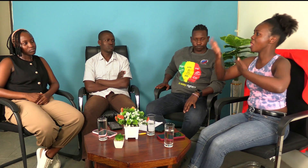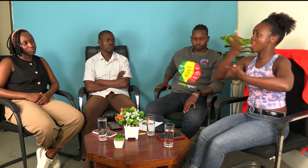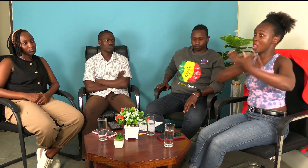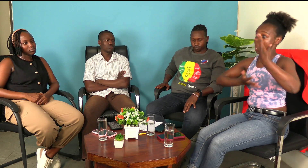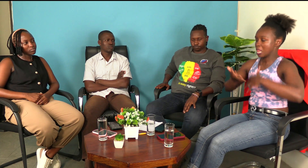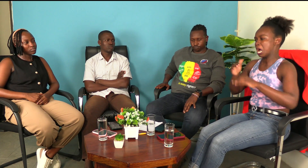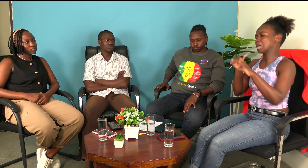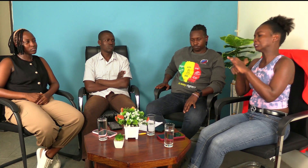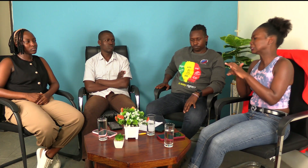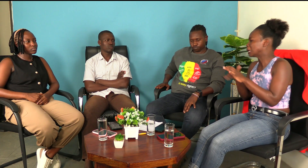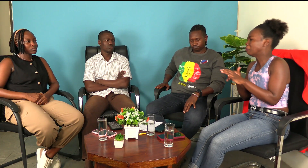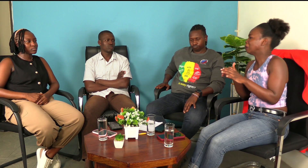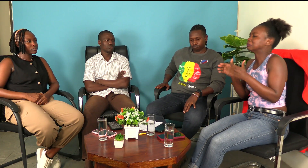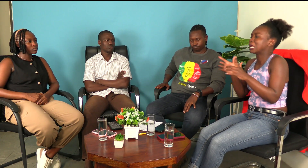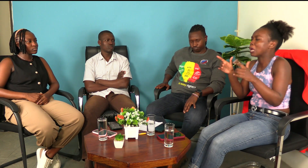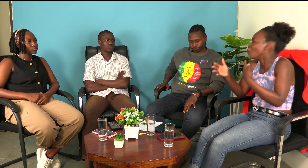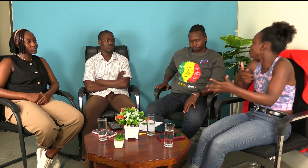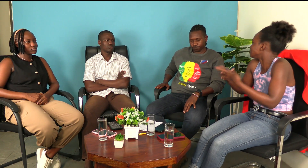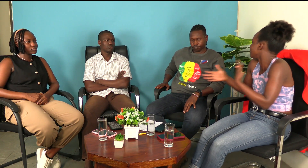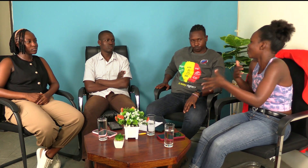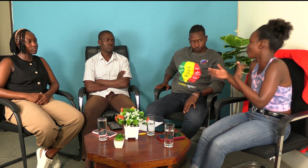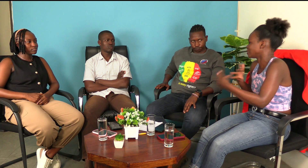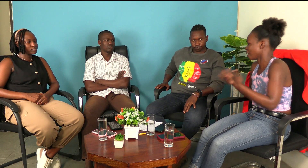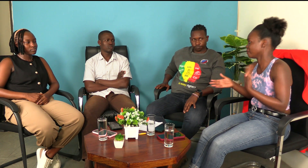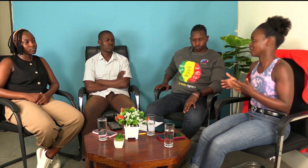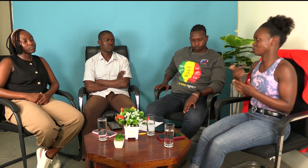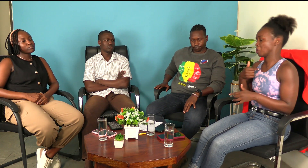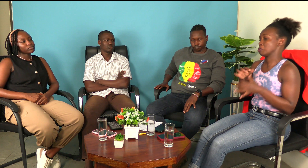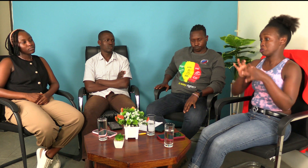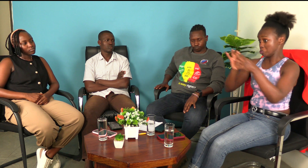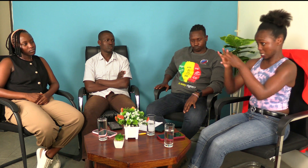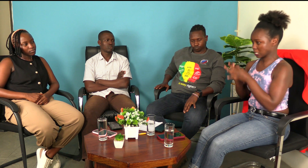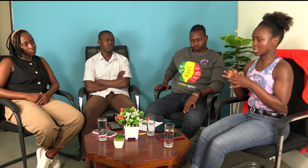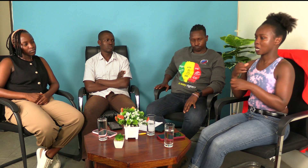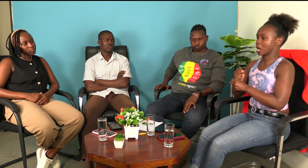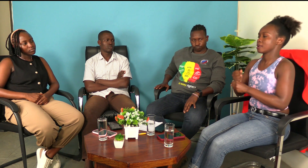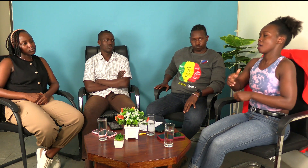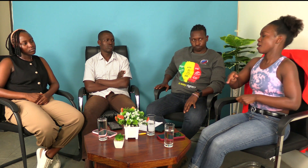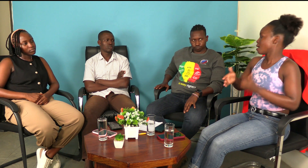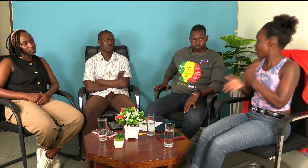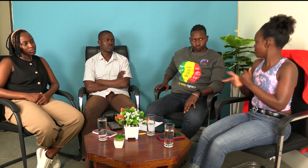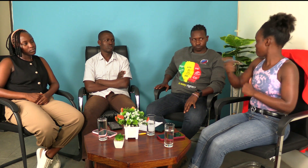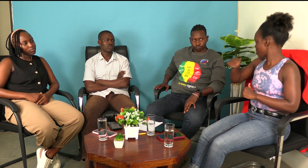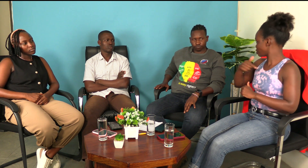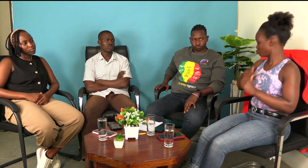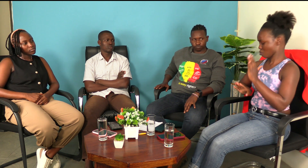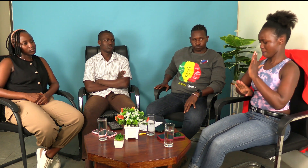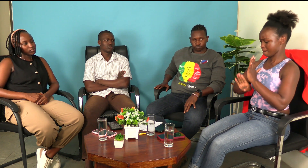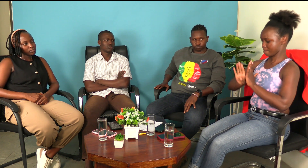Let's help each other solve their challenges as a community. Don't only think about the language, but we